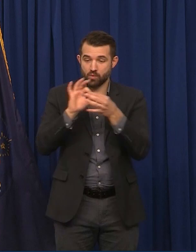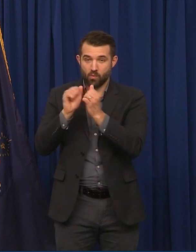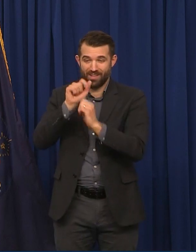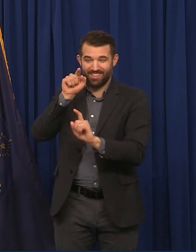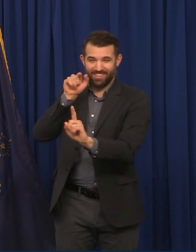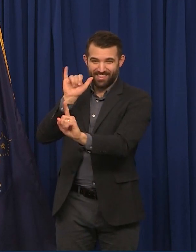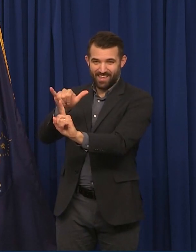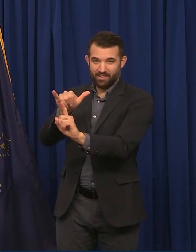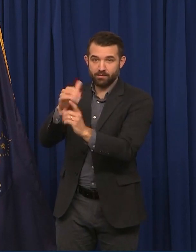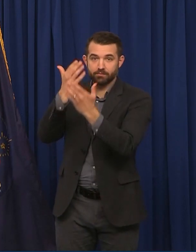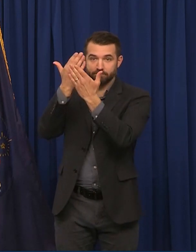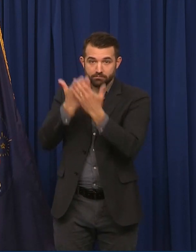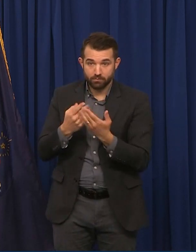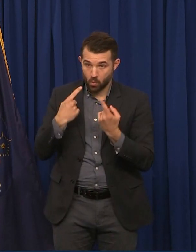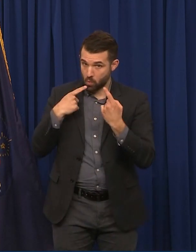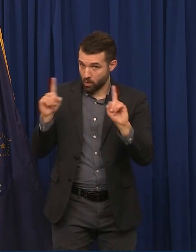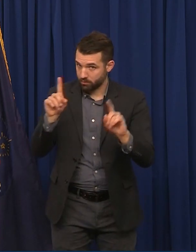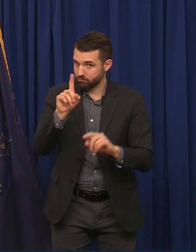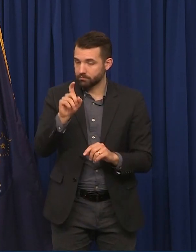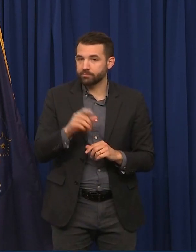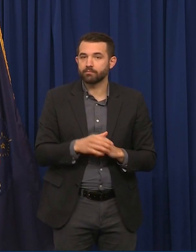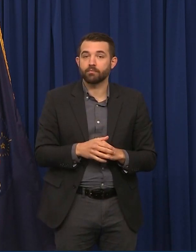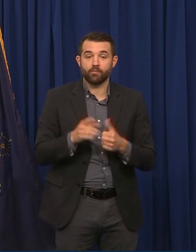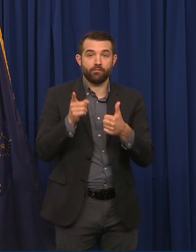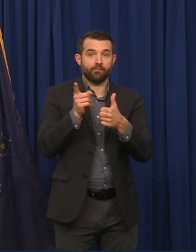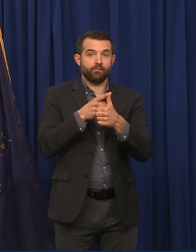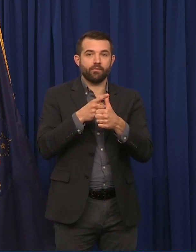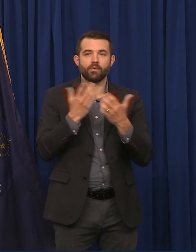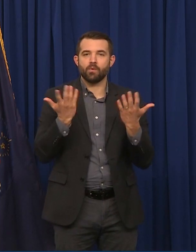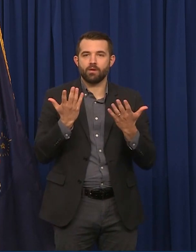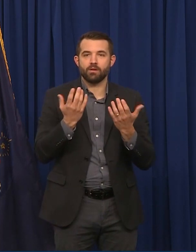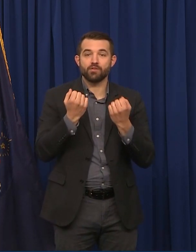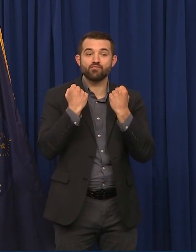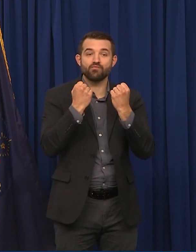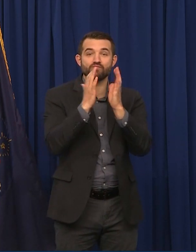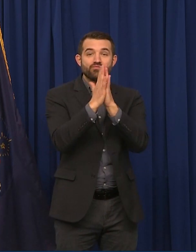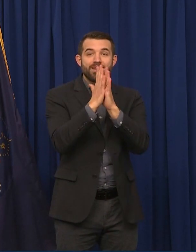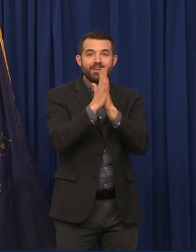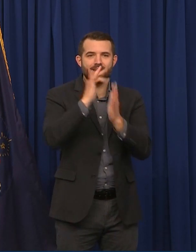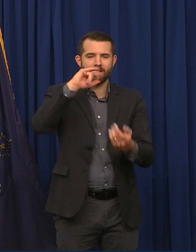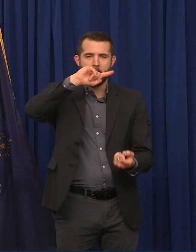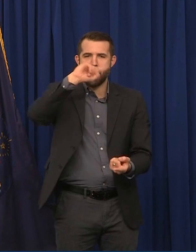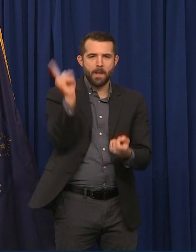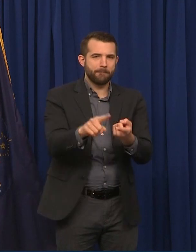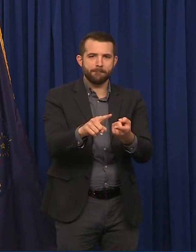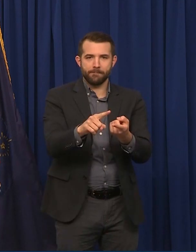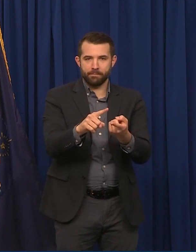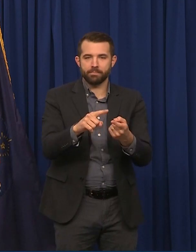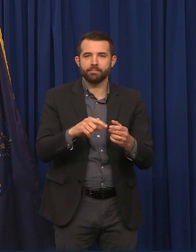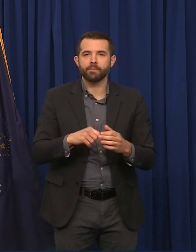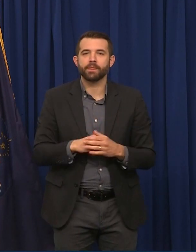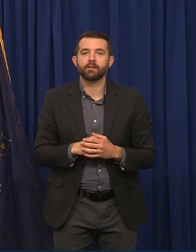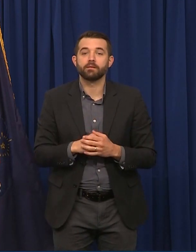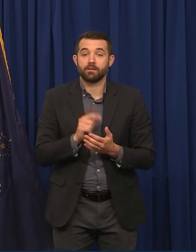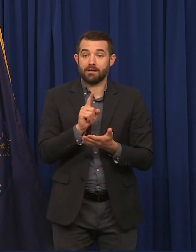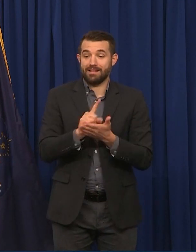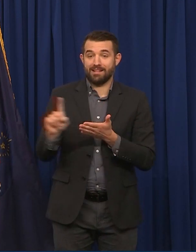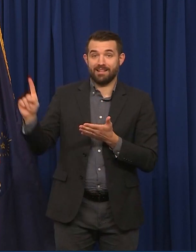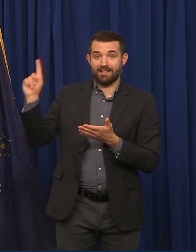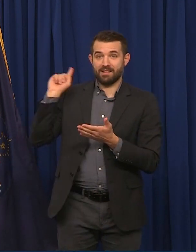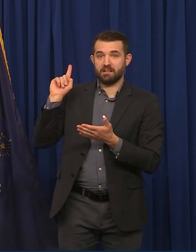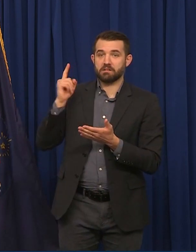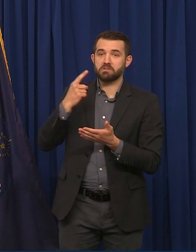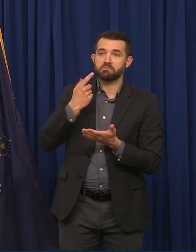In the past several weeks, there have been reductions of up to 50% in traffic volume,